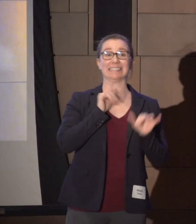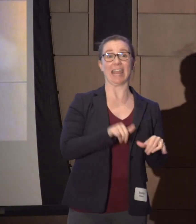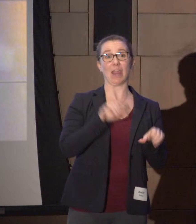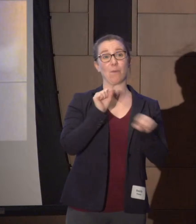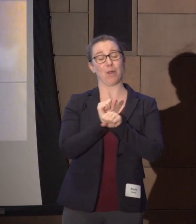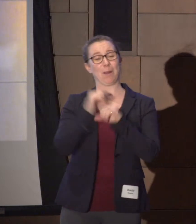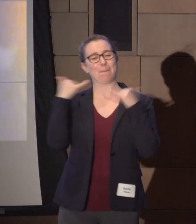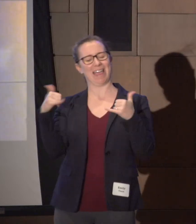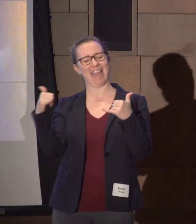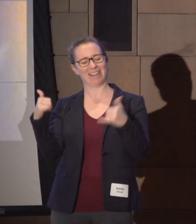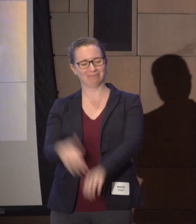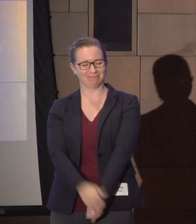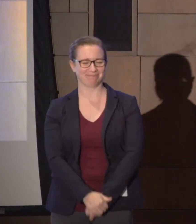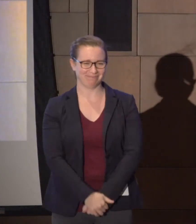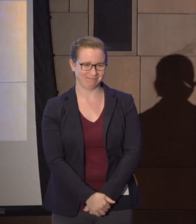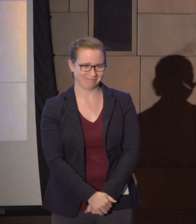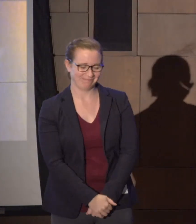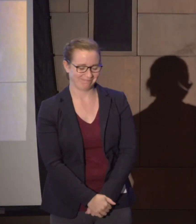play.